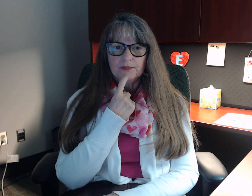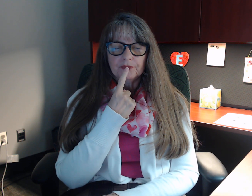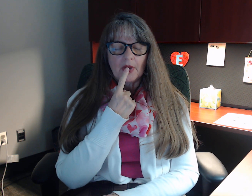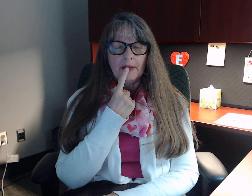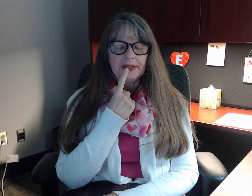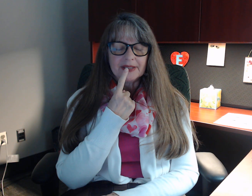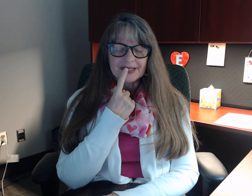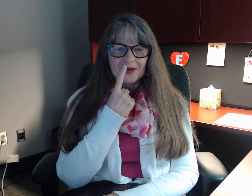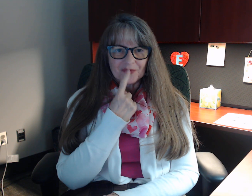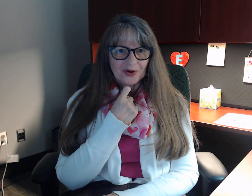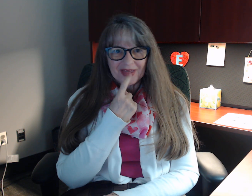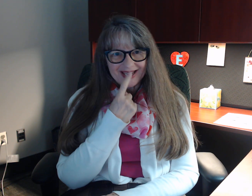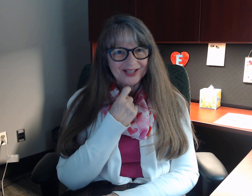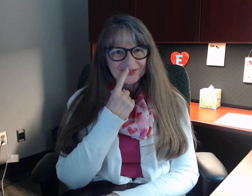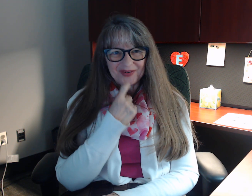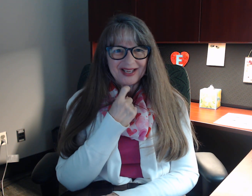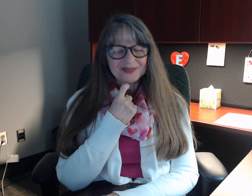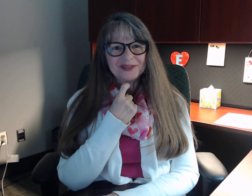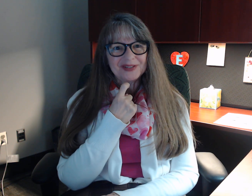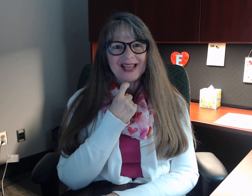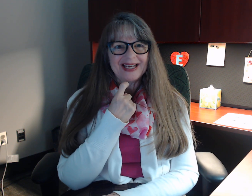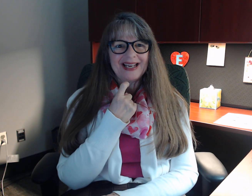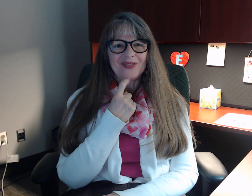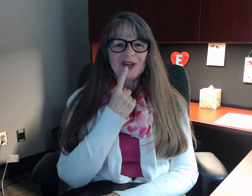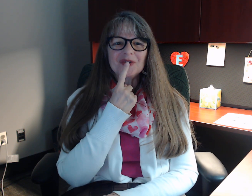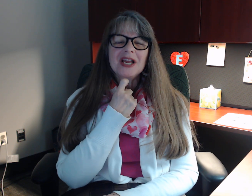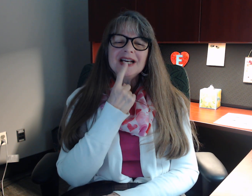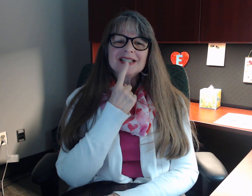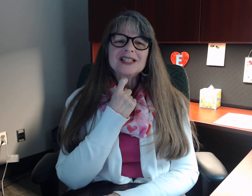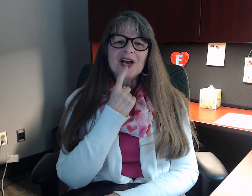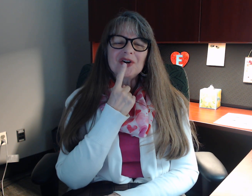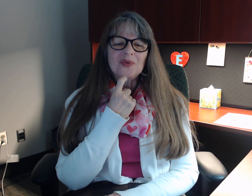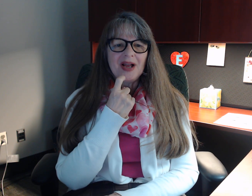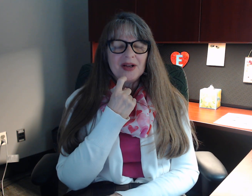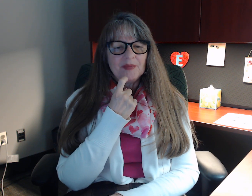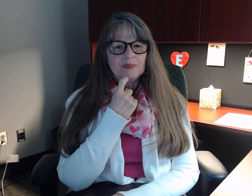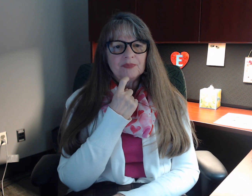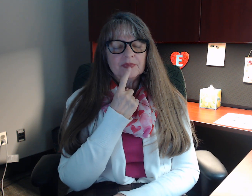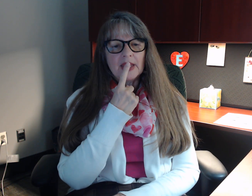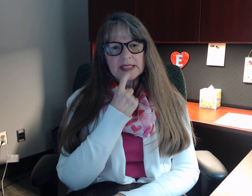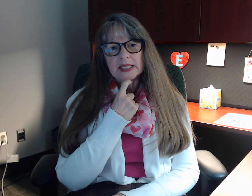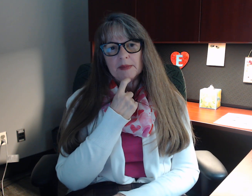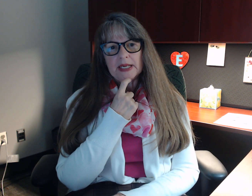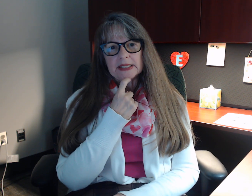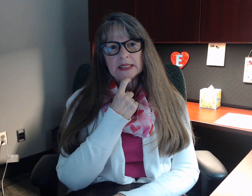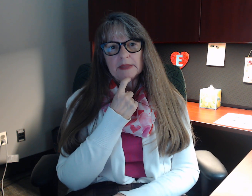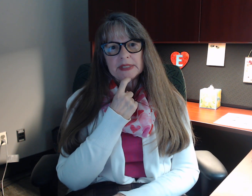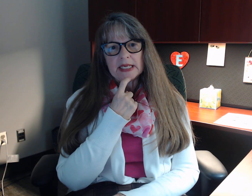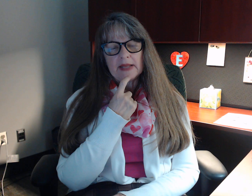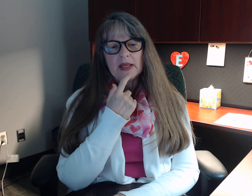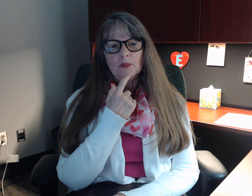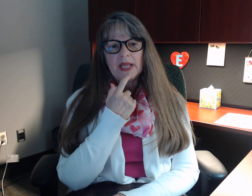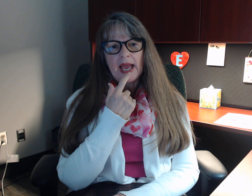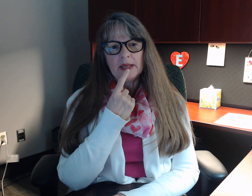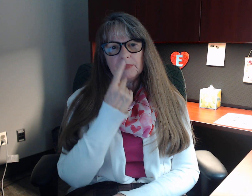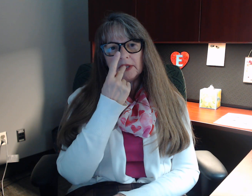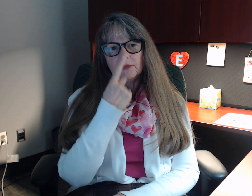I mean, the sign for the color red. Ooh, can't get it out there. So that's the sign because of the lipstick. And then we added P for